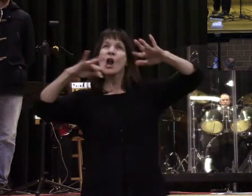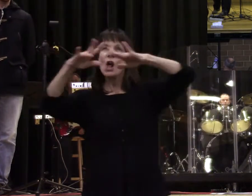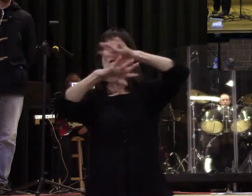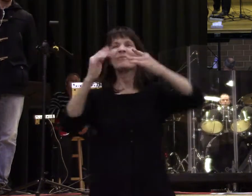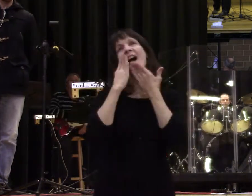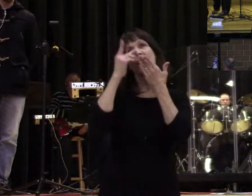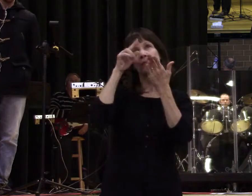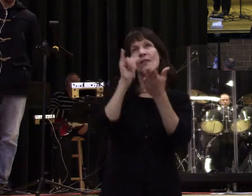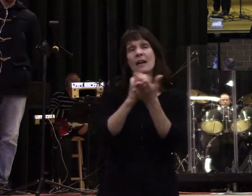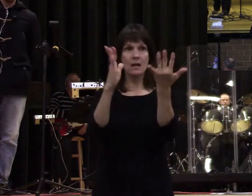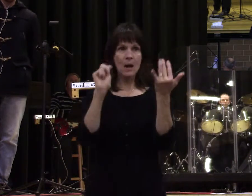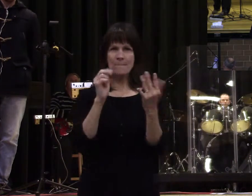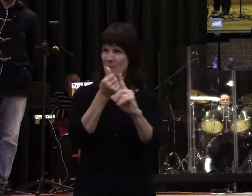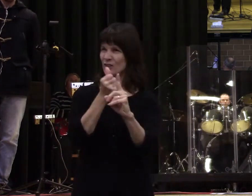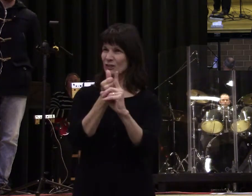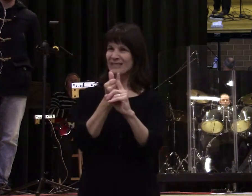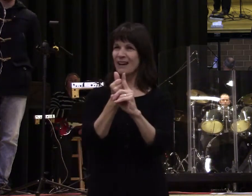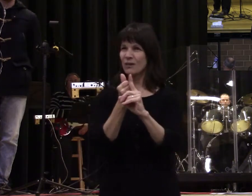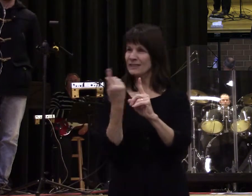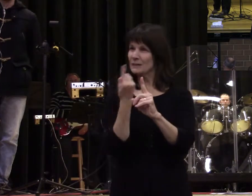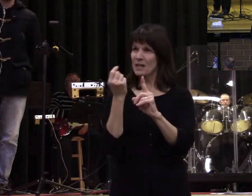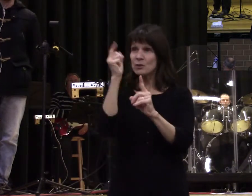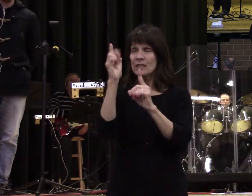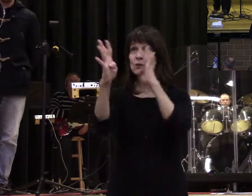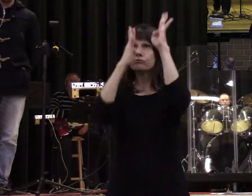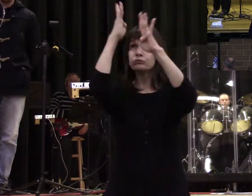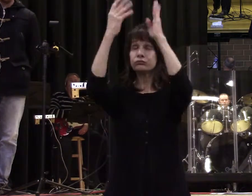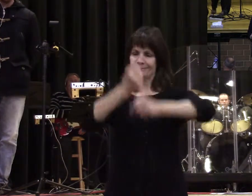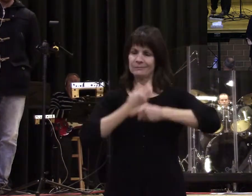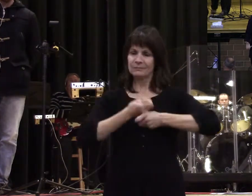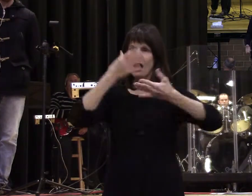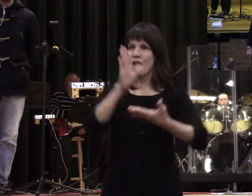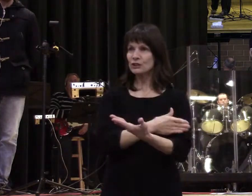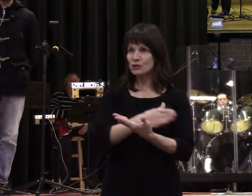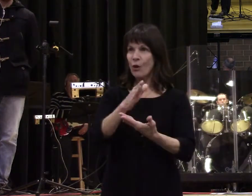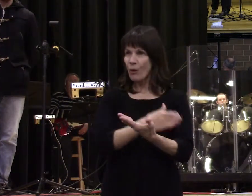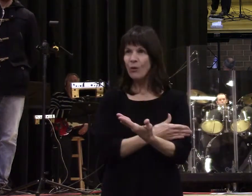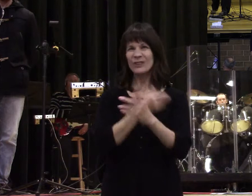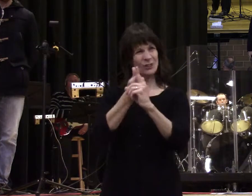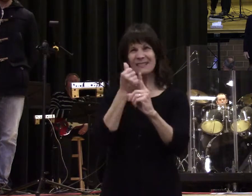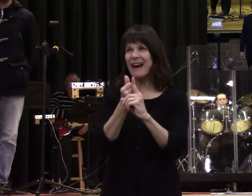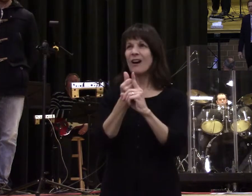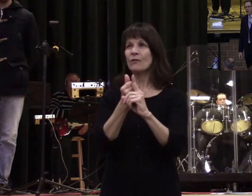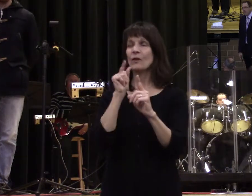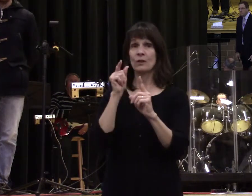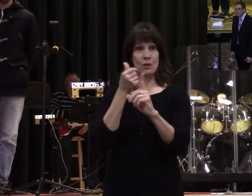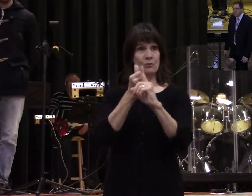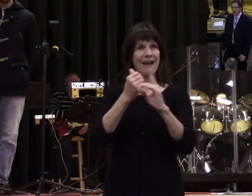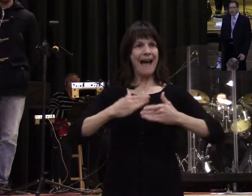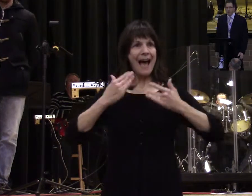you song. And you gotta make up a song to God. You gotta tell him, what are you happy about? You